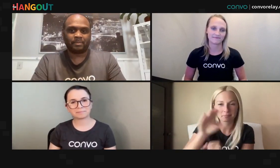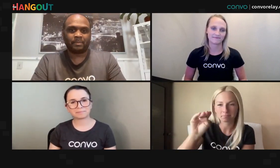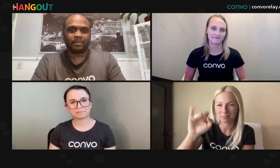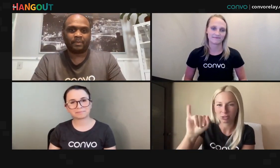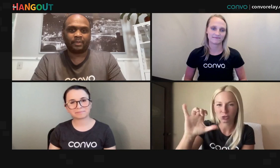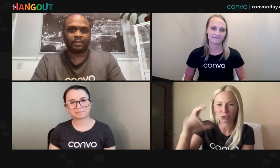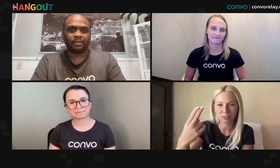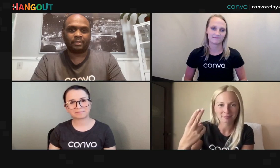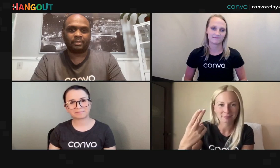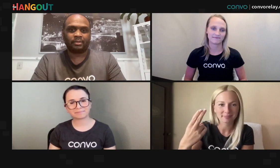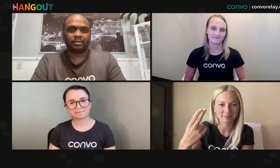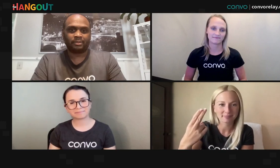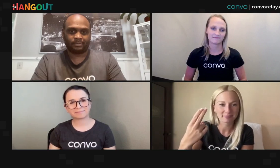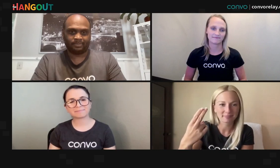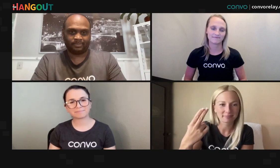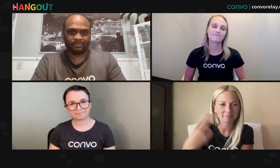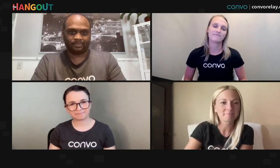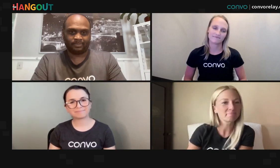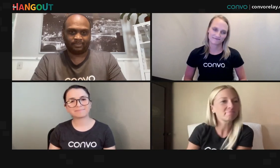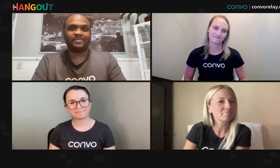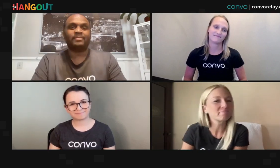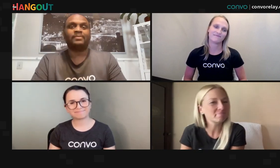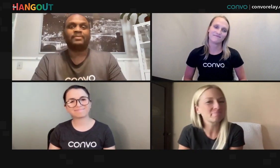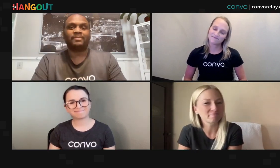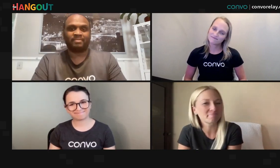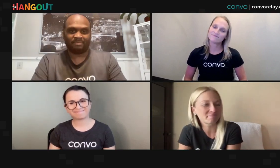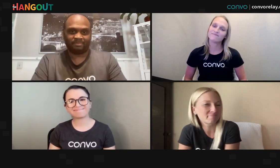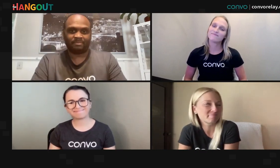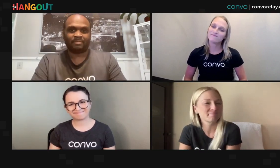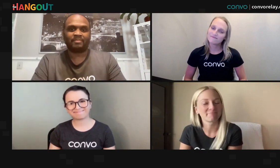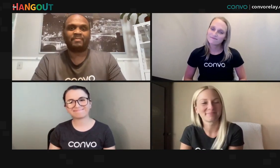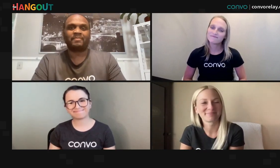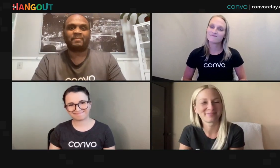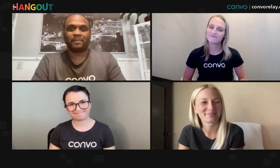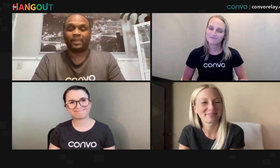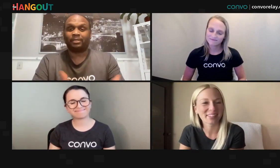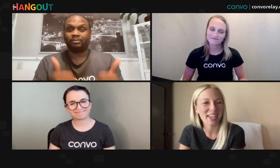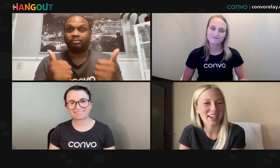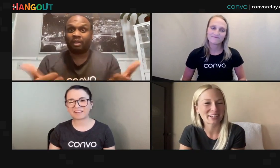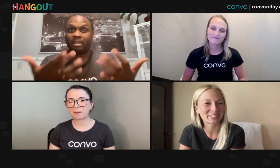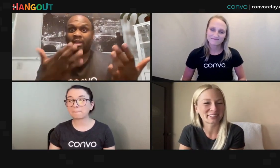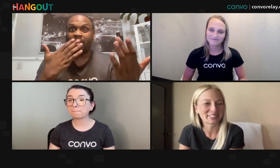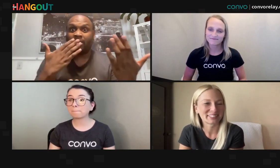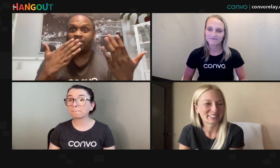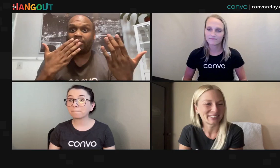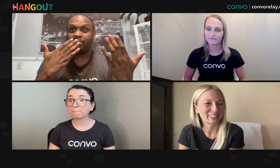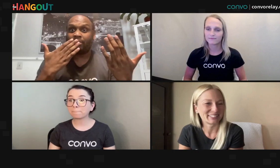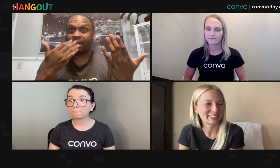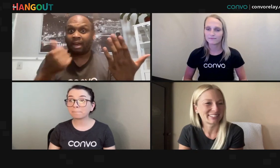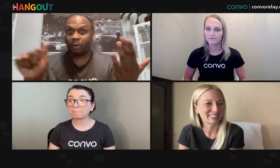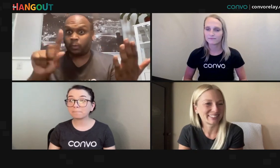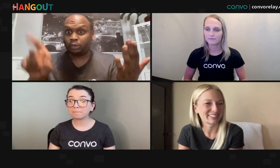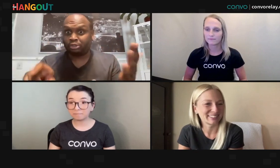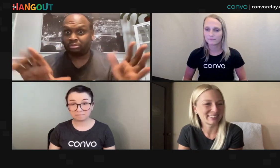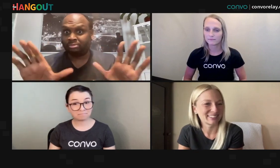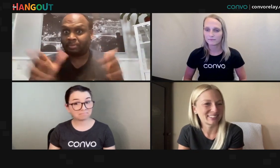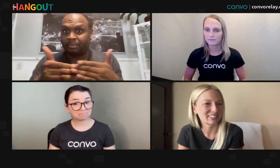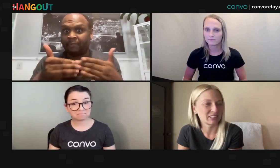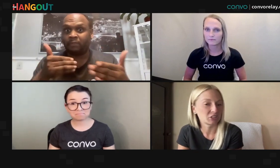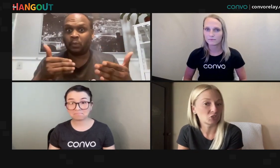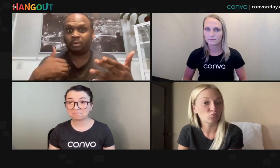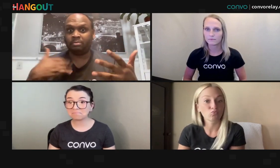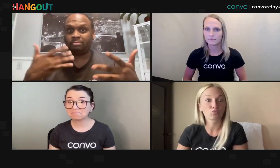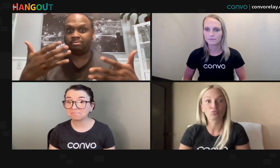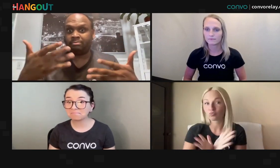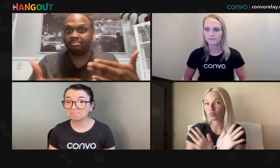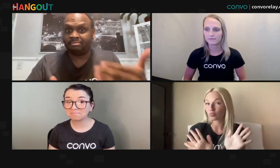raised in the Detroit area in Michigan. Yeah. All right.